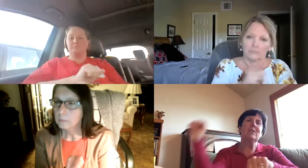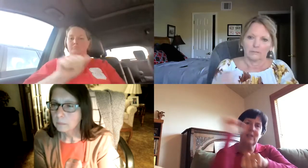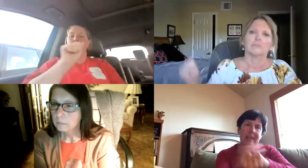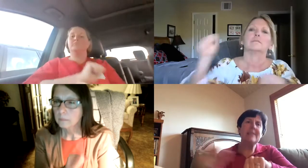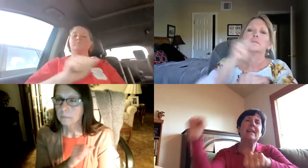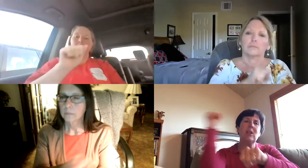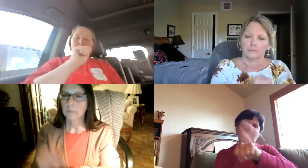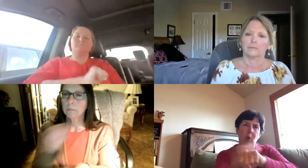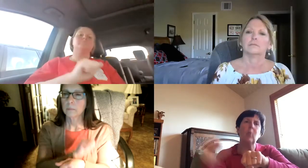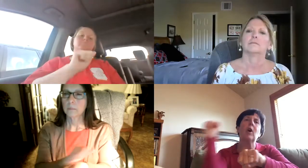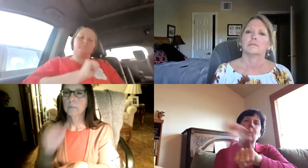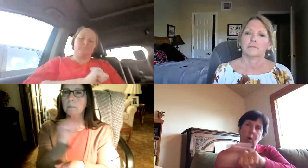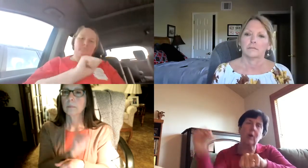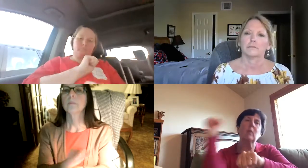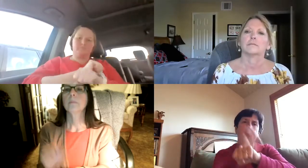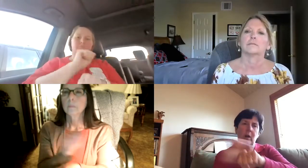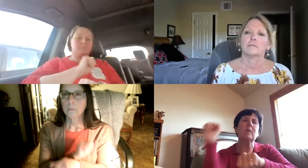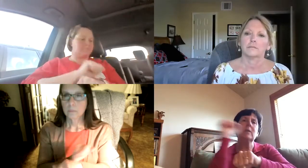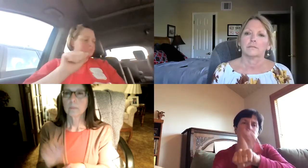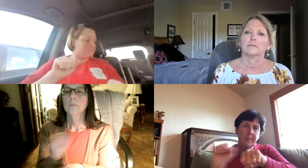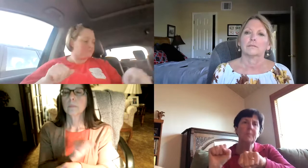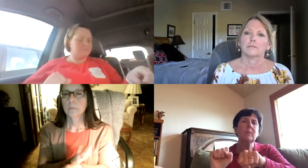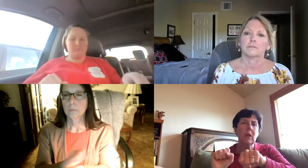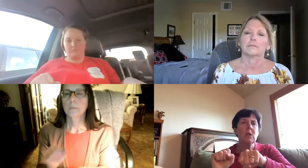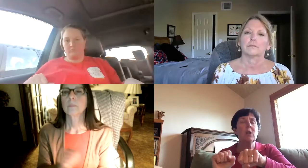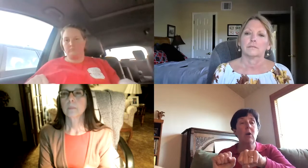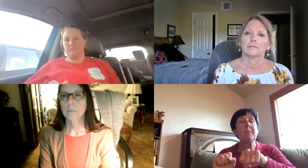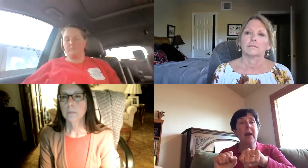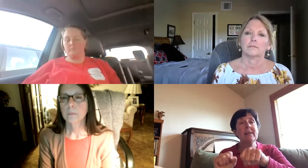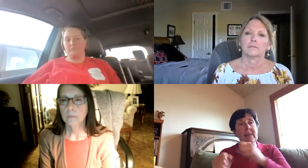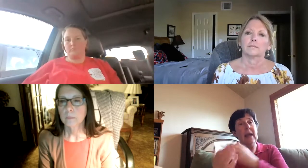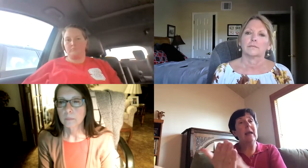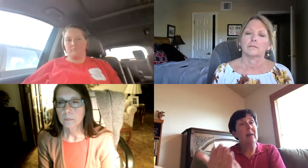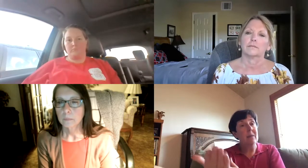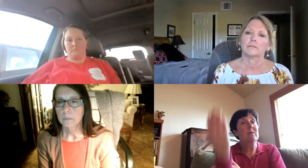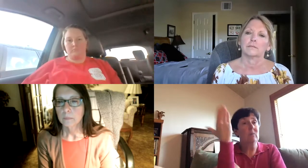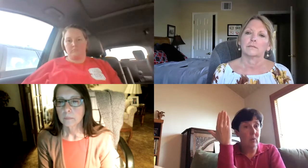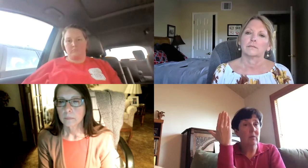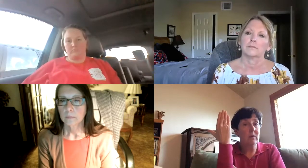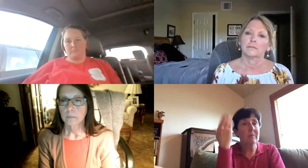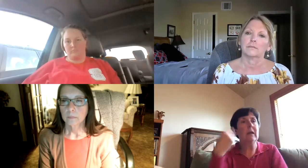just continual work, work, work. So I might say,